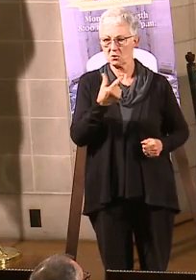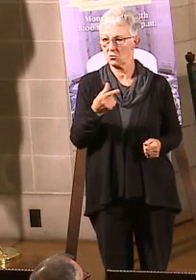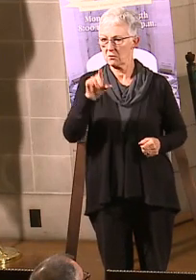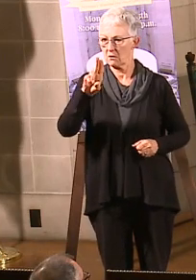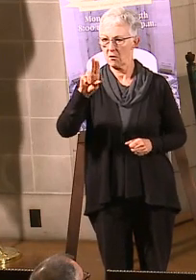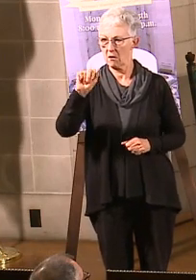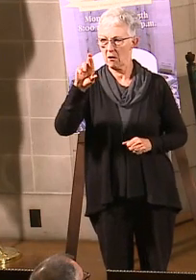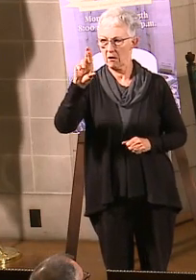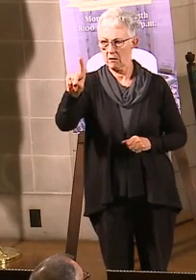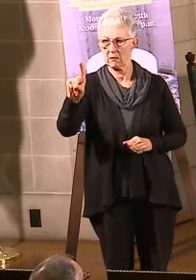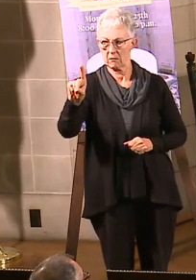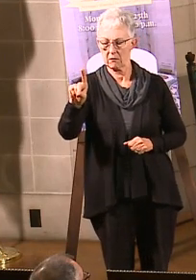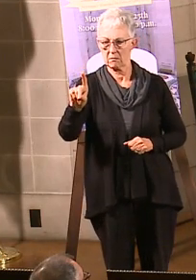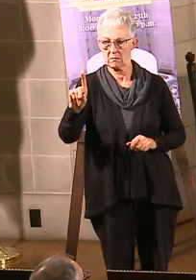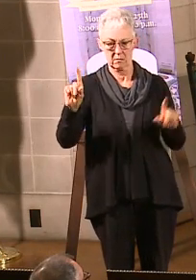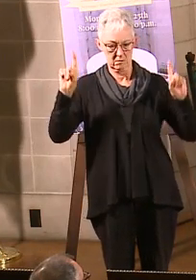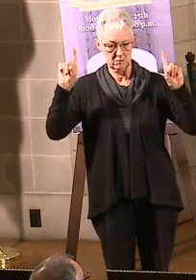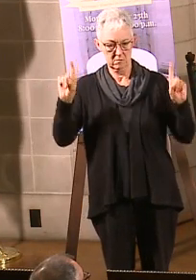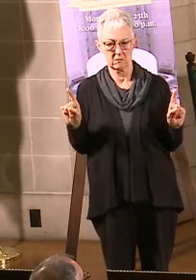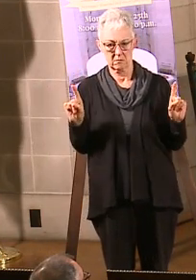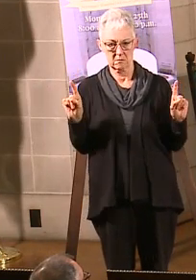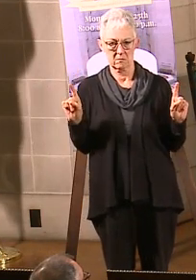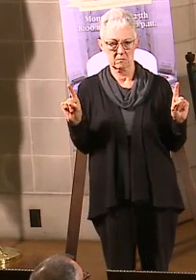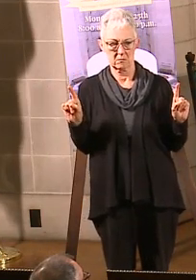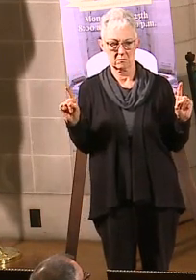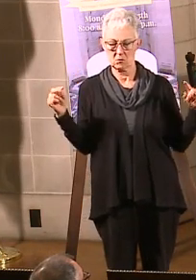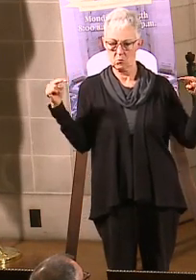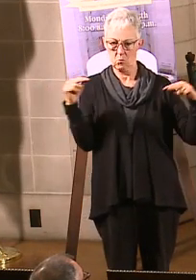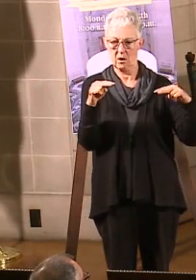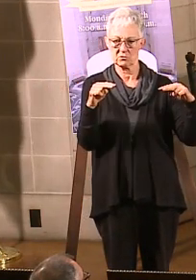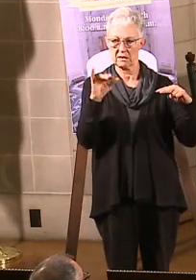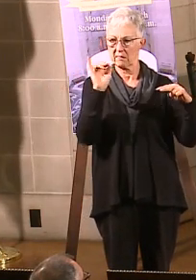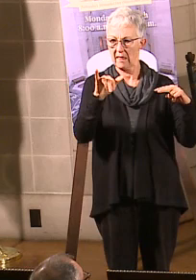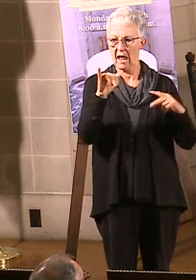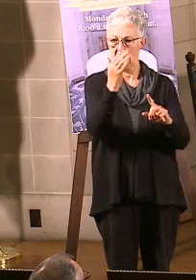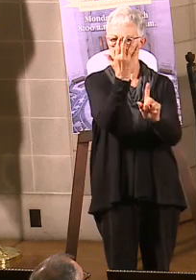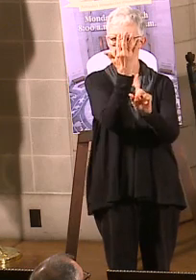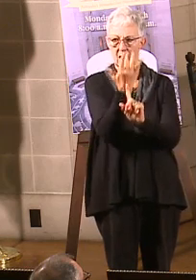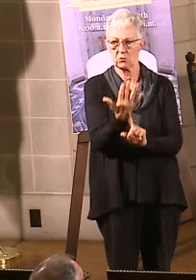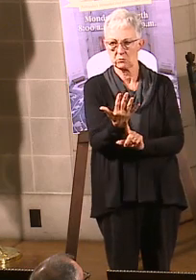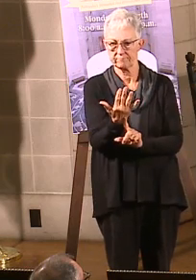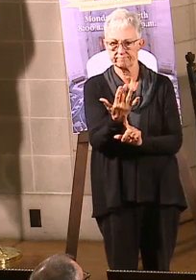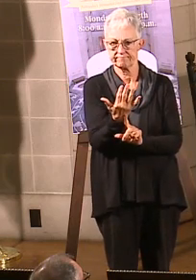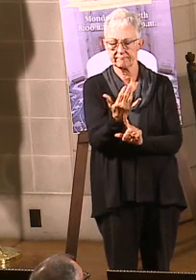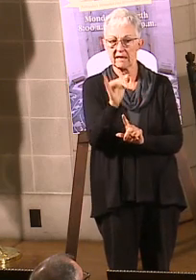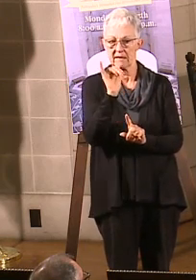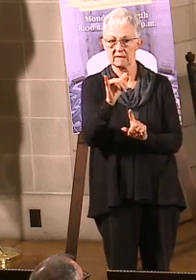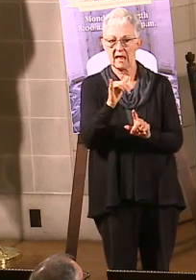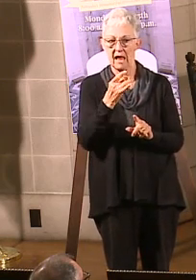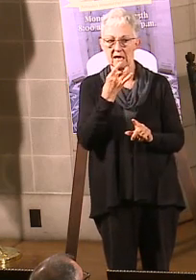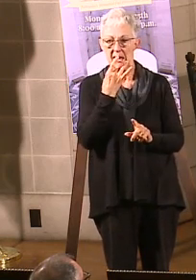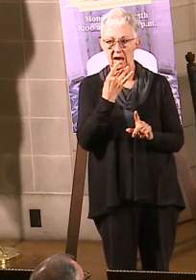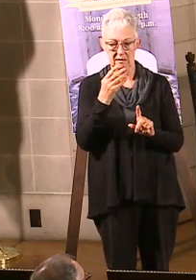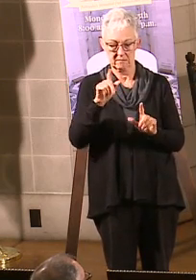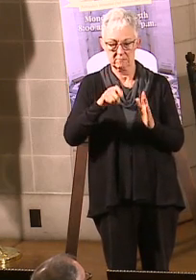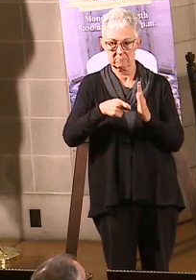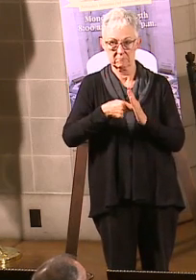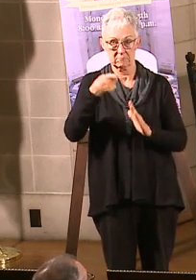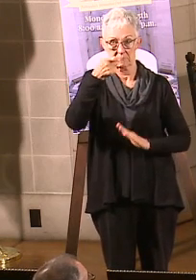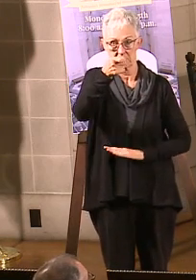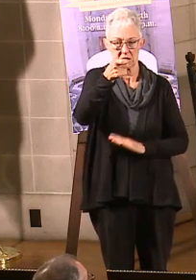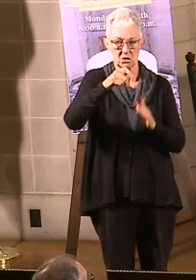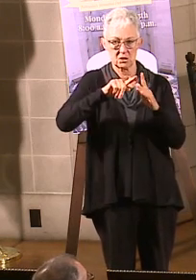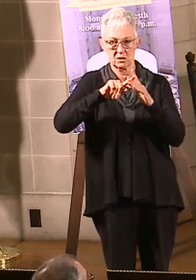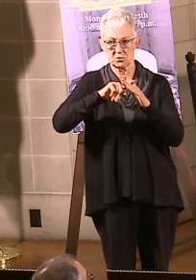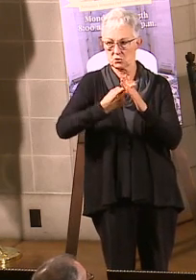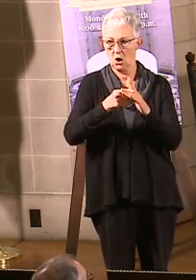on each side, standing guard over this flame. The flame is to be lit at 8 o'clock in the morning. And